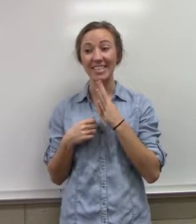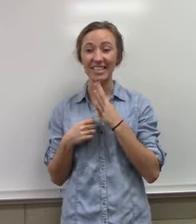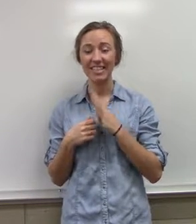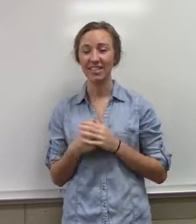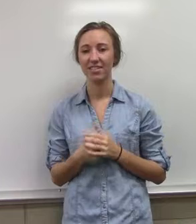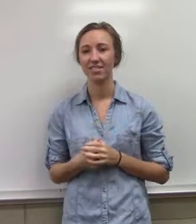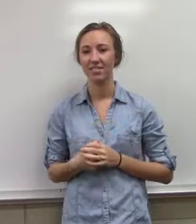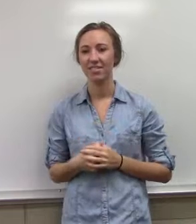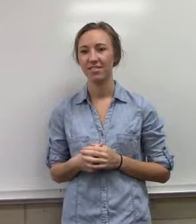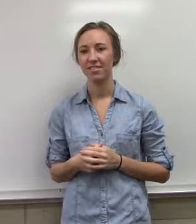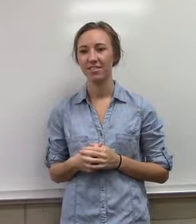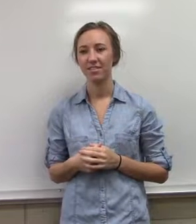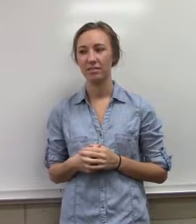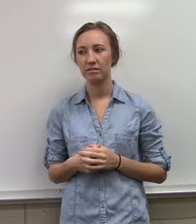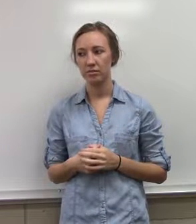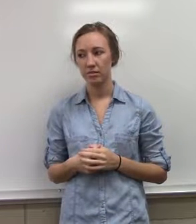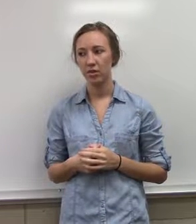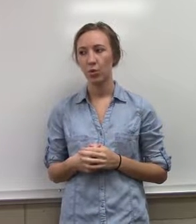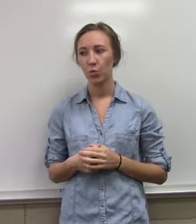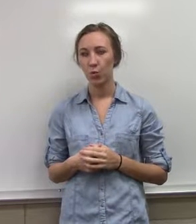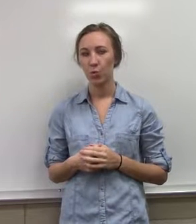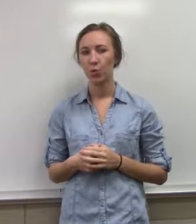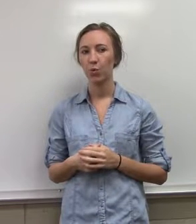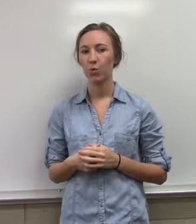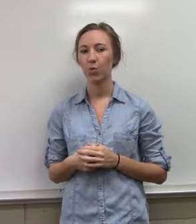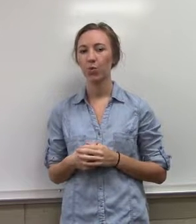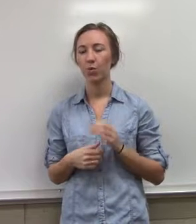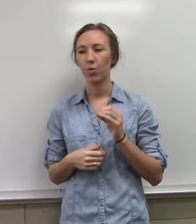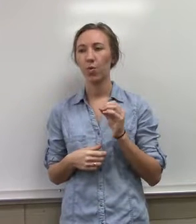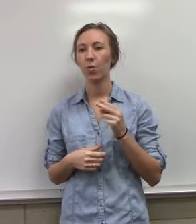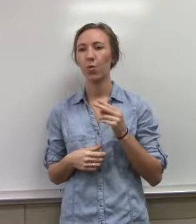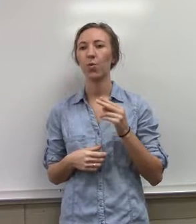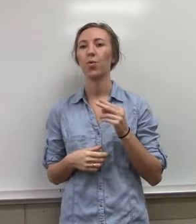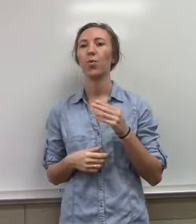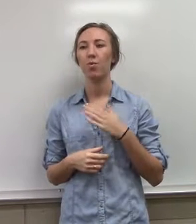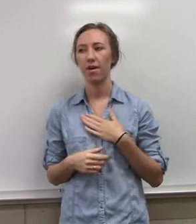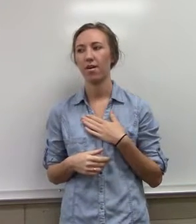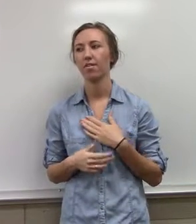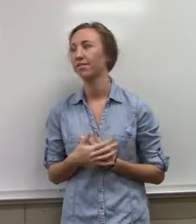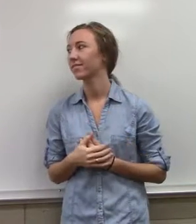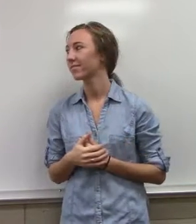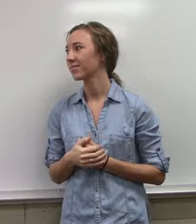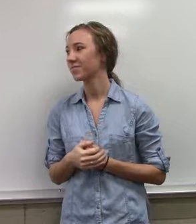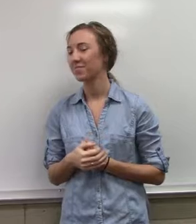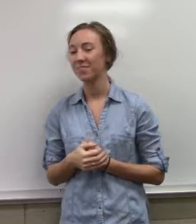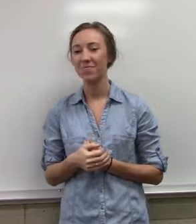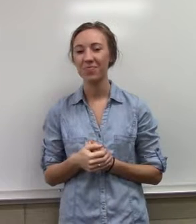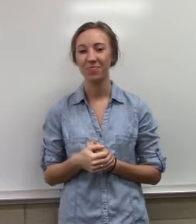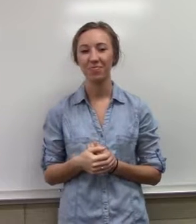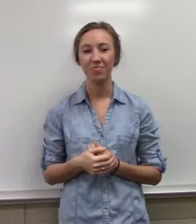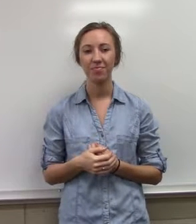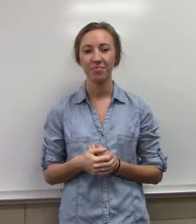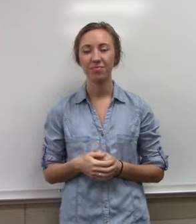Oh goodness, right? Were you? Because it looks like you were having the time of your life, okay? We want to make sure facial